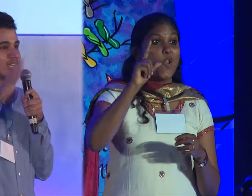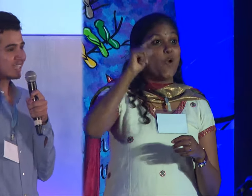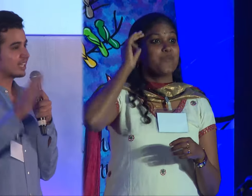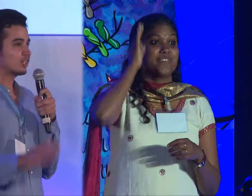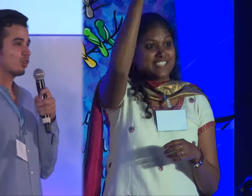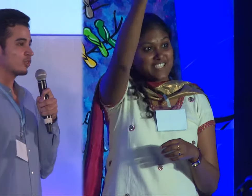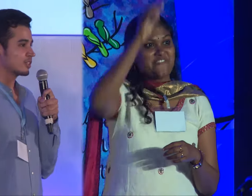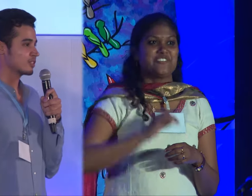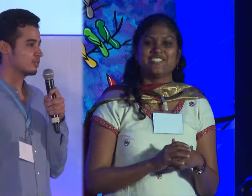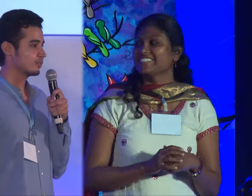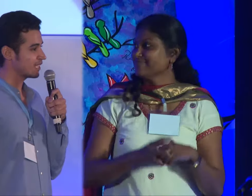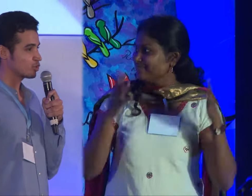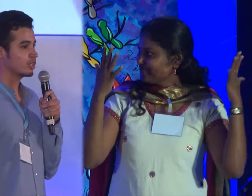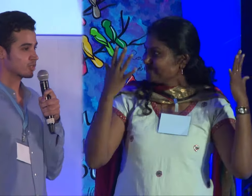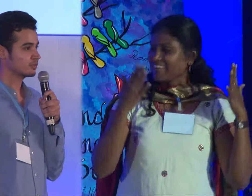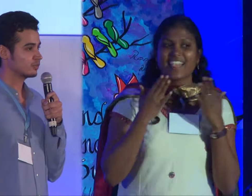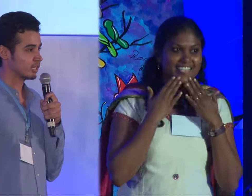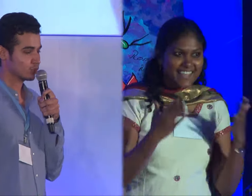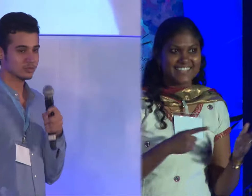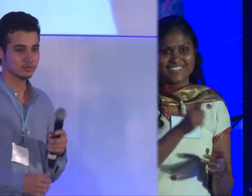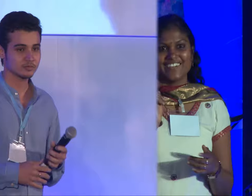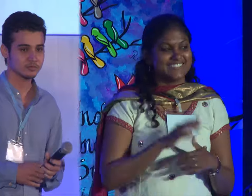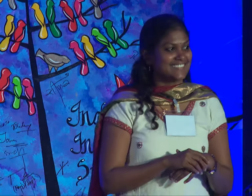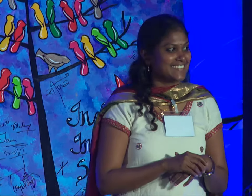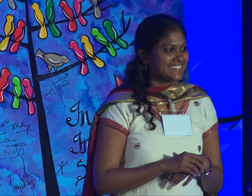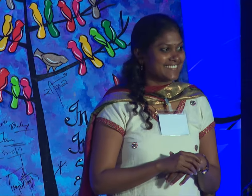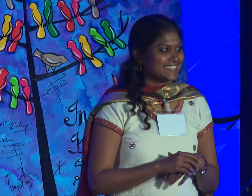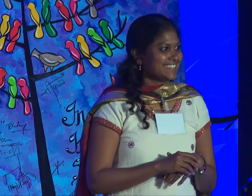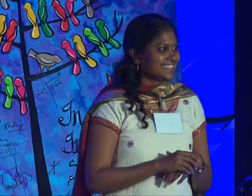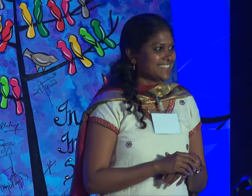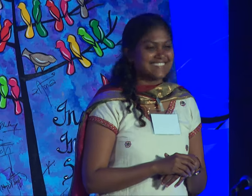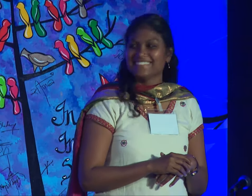maybe he can get the gold for us. Thank you so much. Thank you. Thank you.